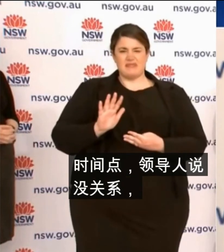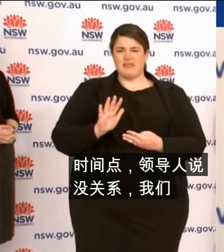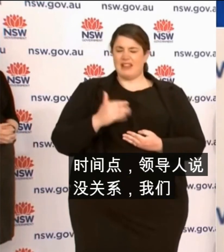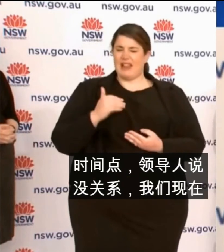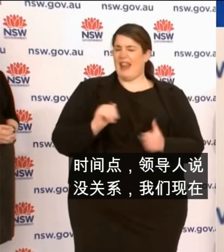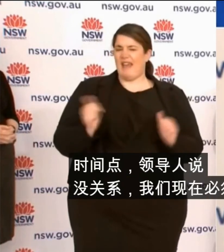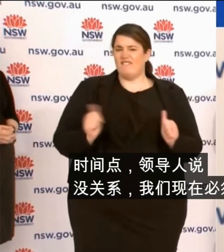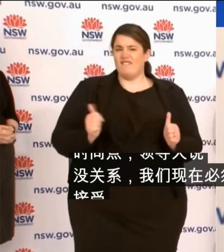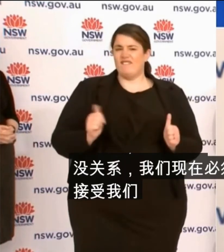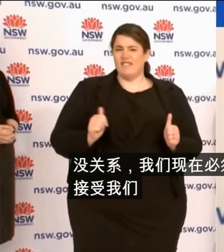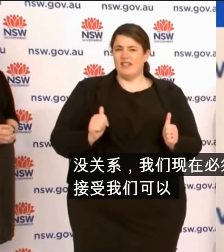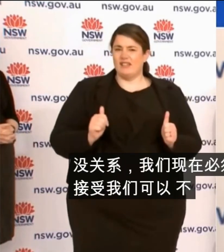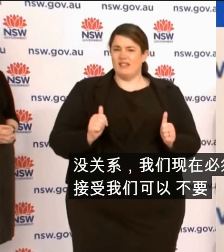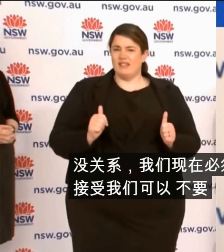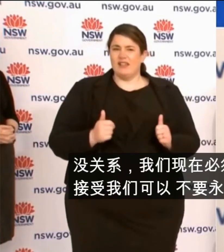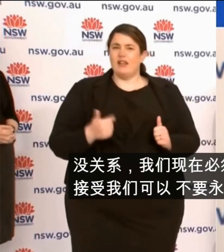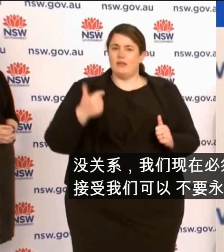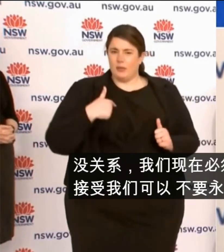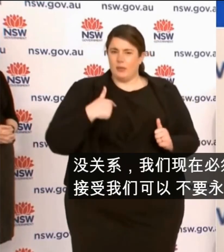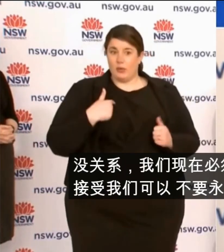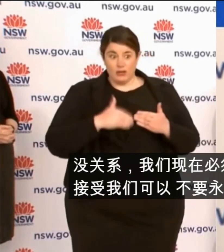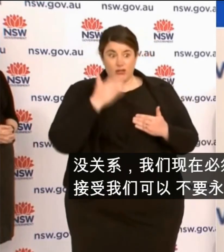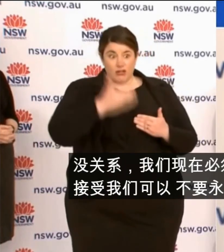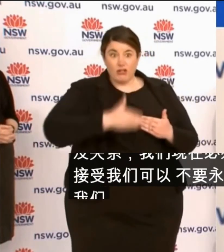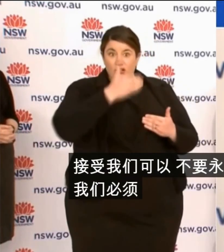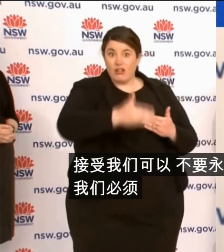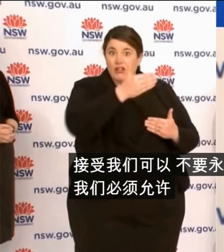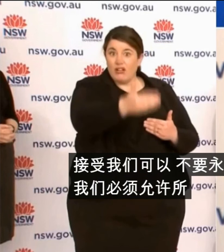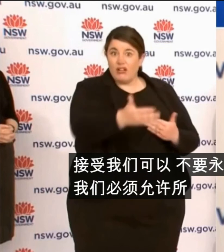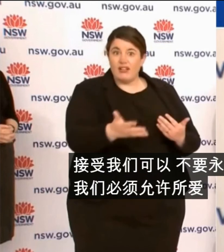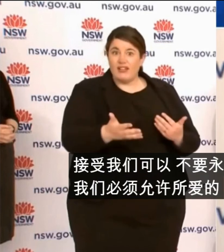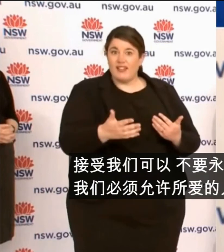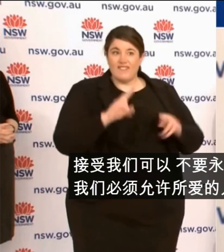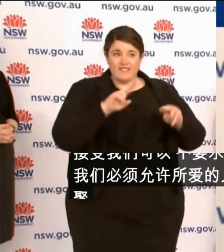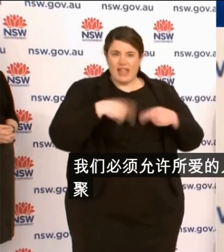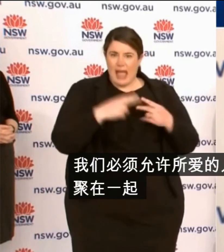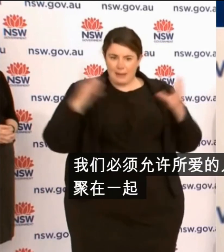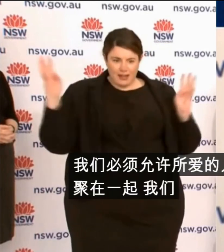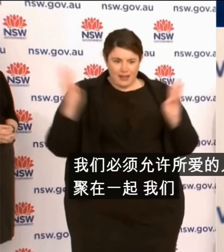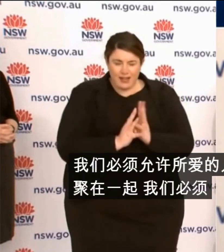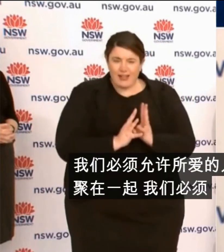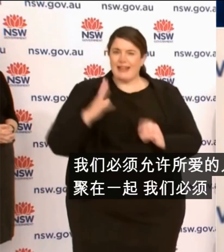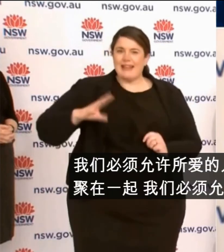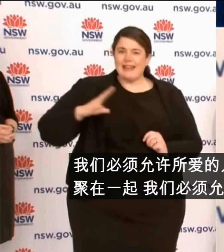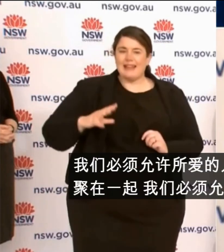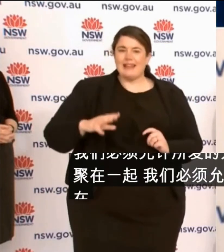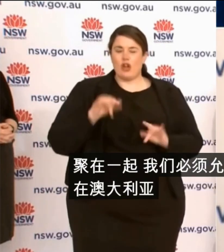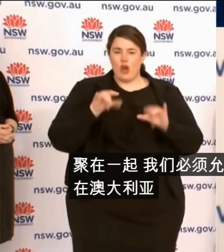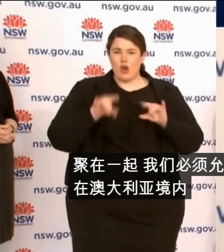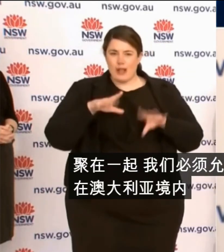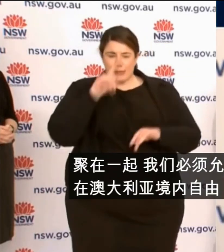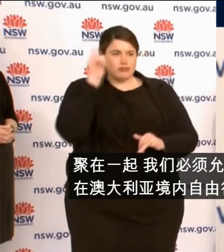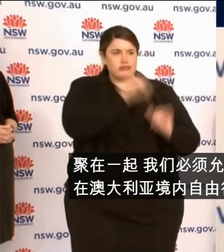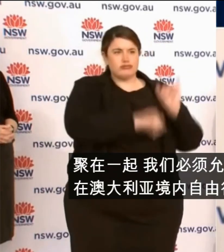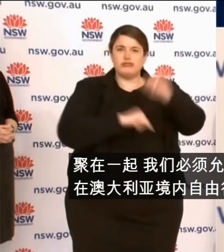enough's enough. We now have to accept we can't live like this forever. We have to allow loved ones to come together. We have to allow Australians to move